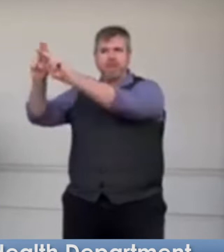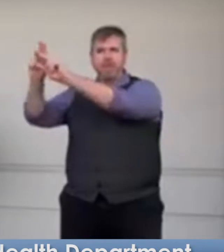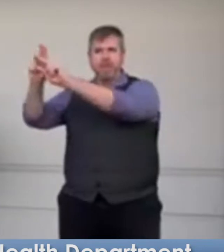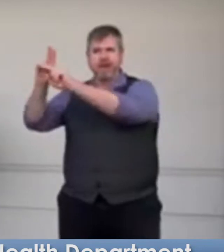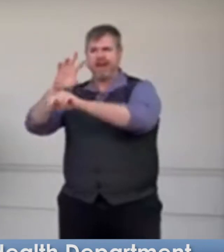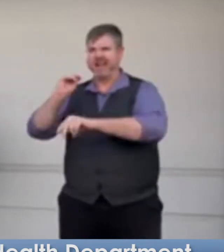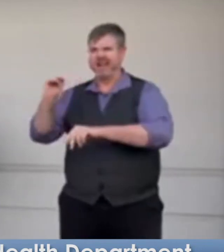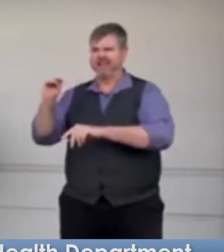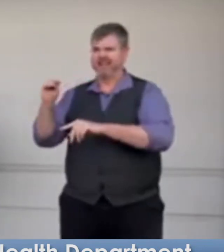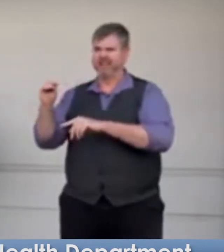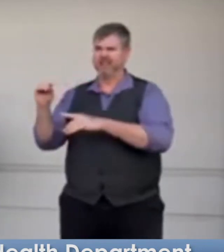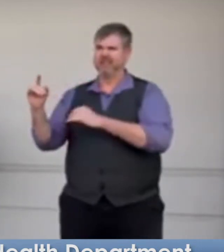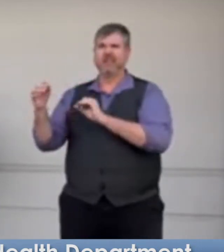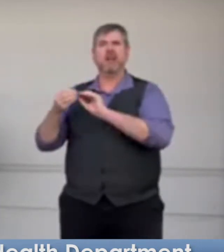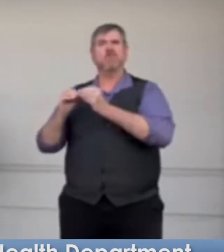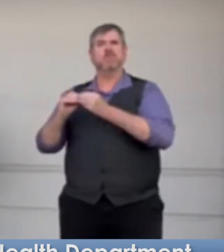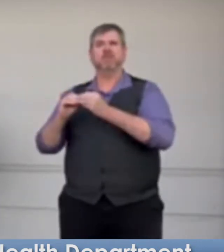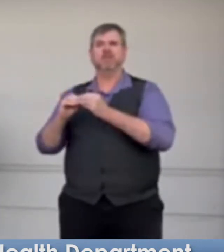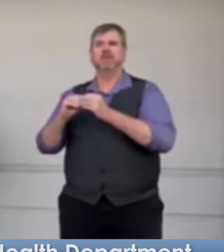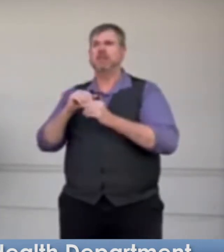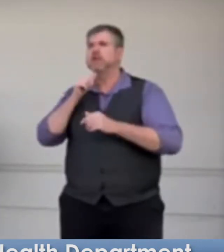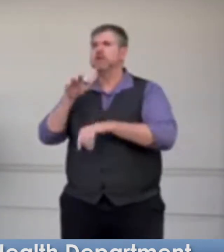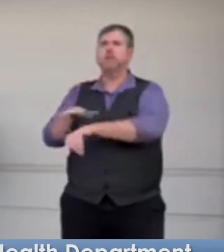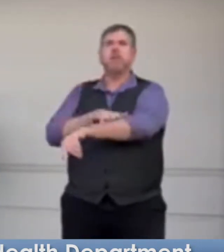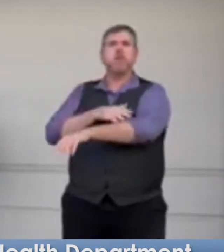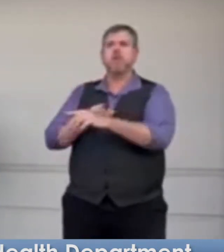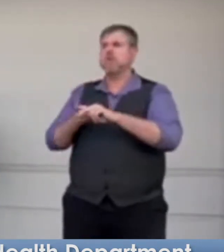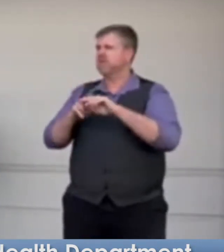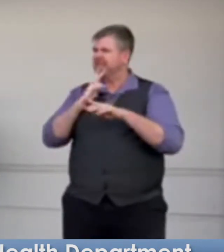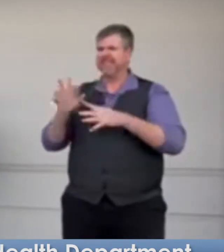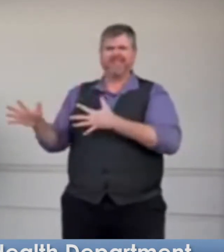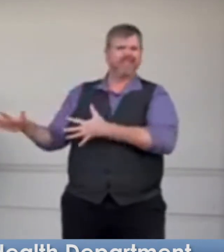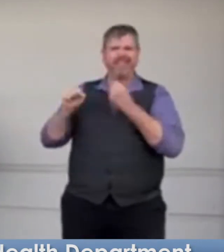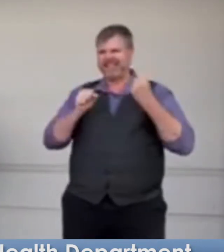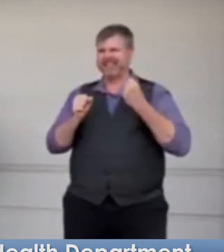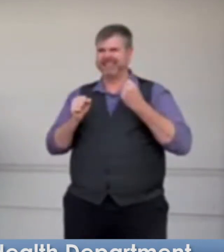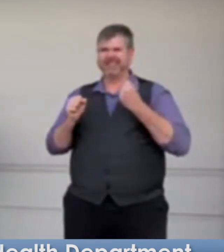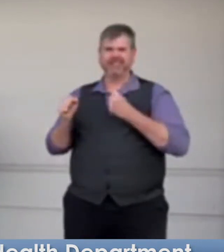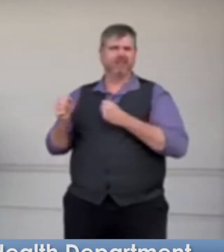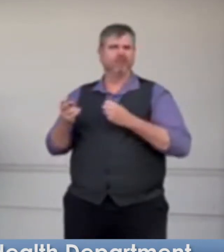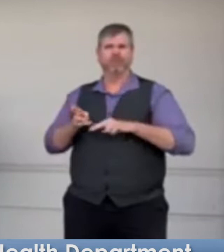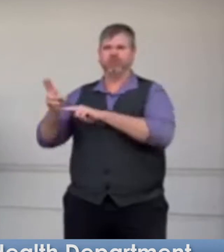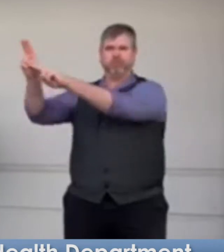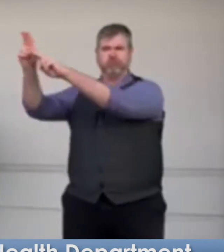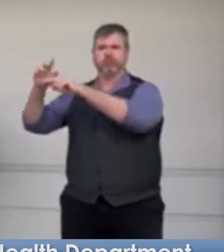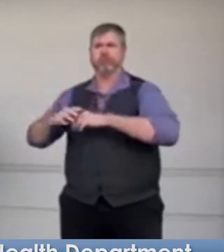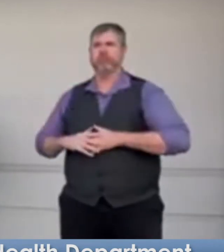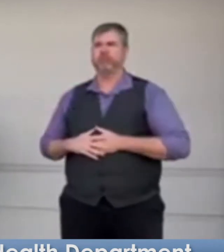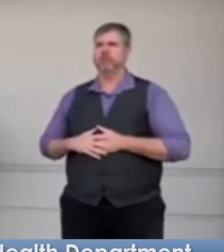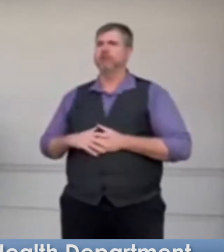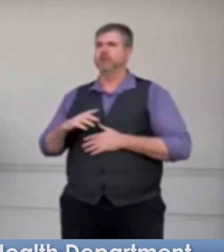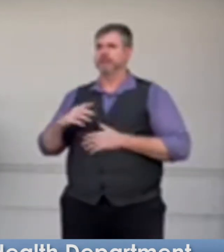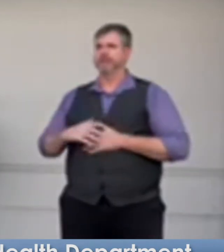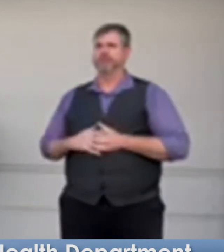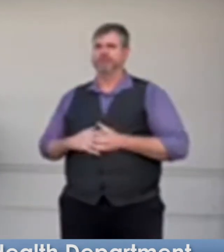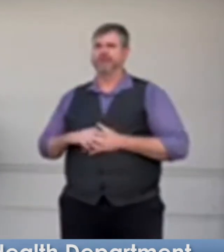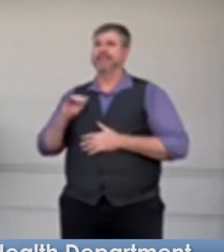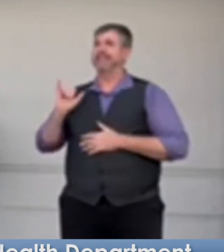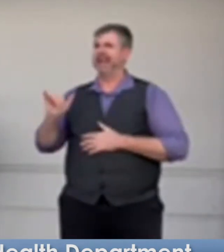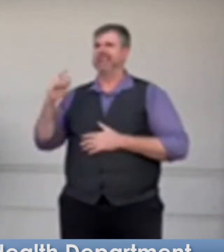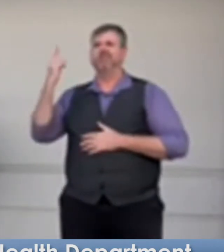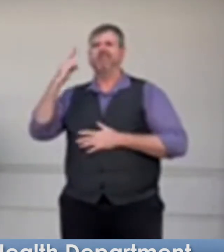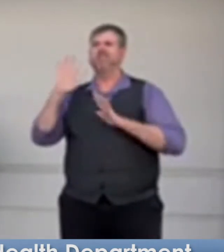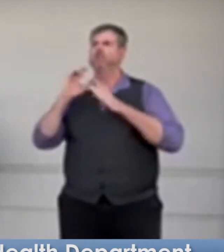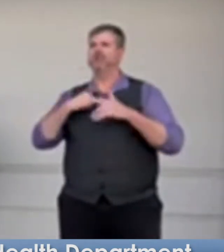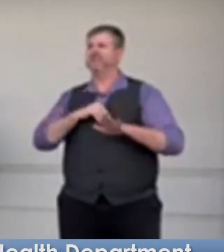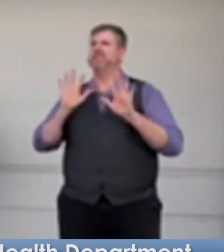happened. This rapid surge has been, we first noticed it the first few